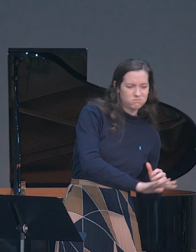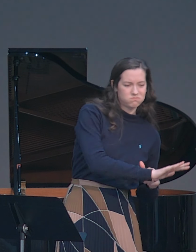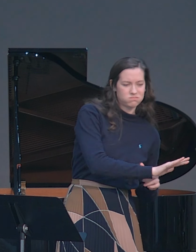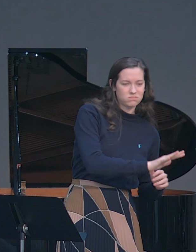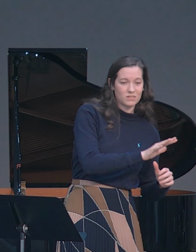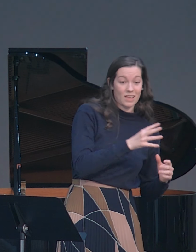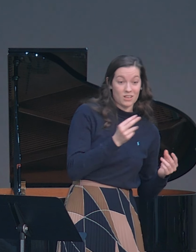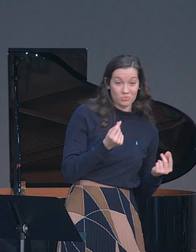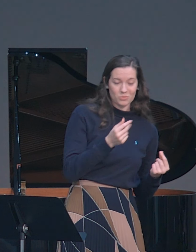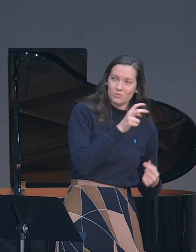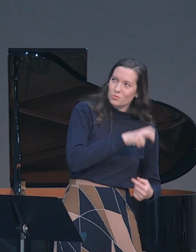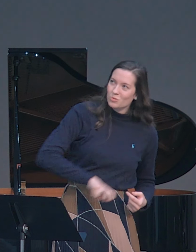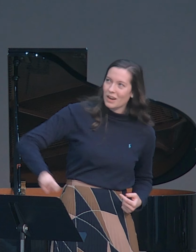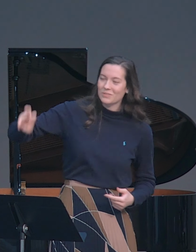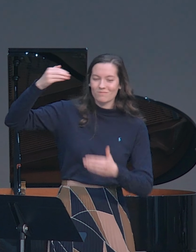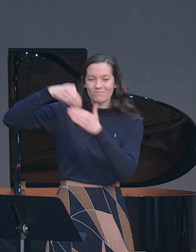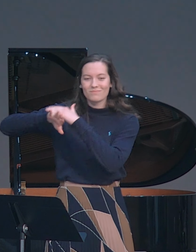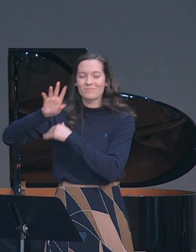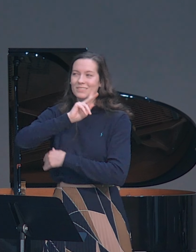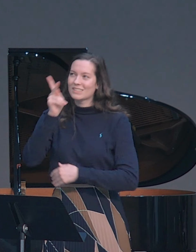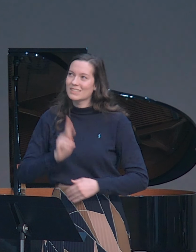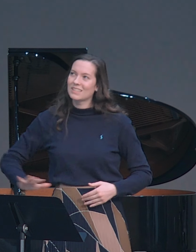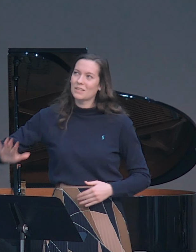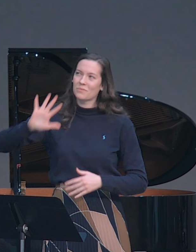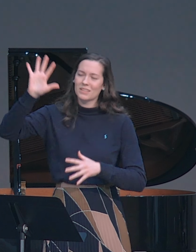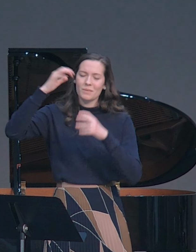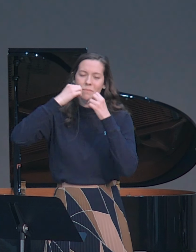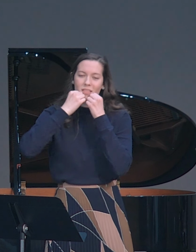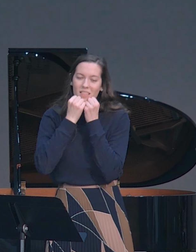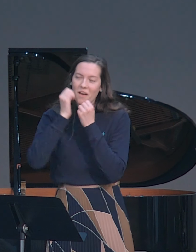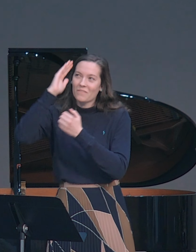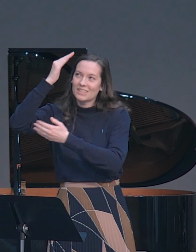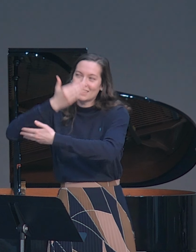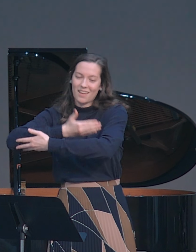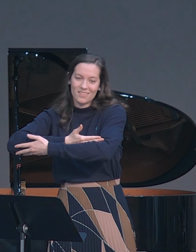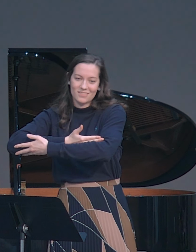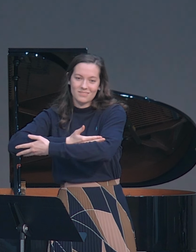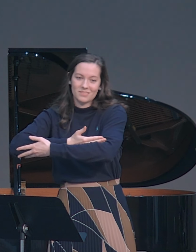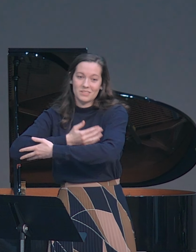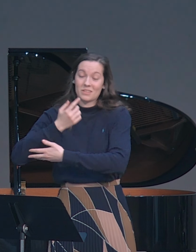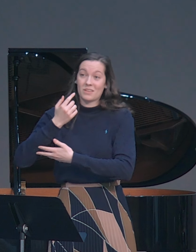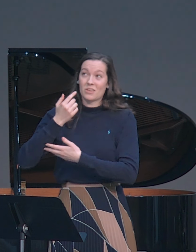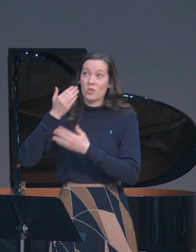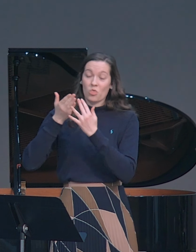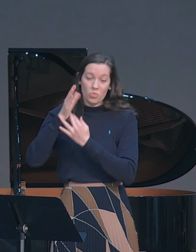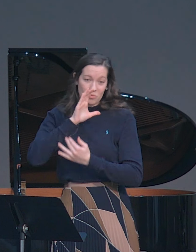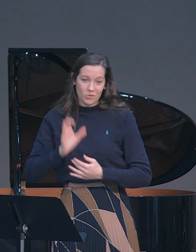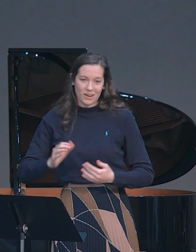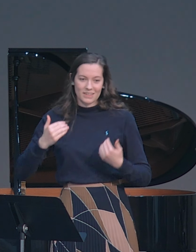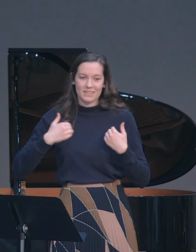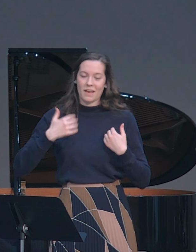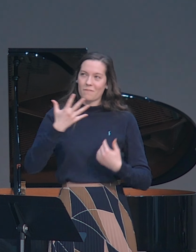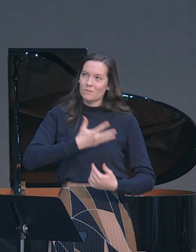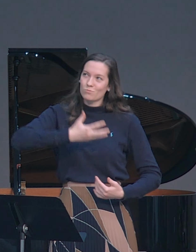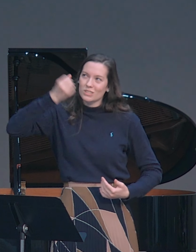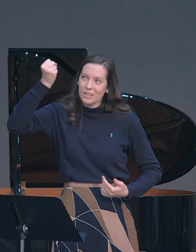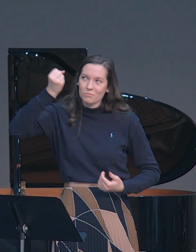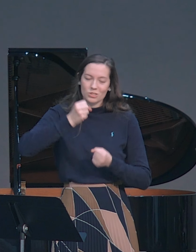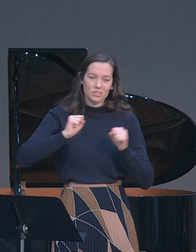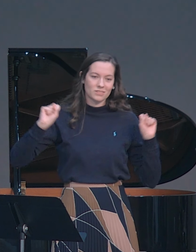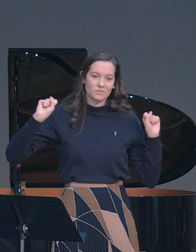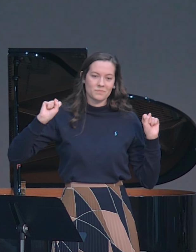the kingdom of his beloved Son, in whom we have redemption, the forgiveness of